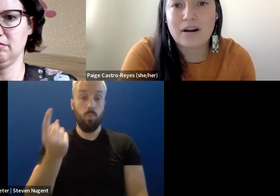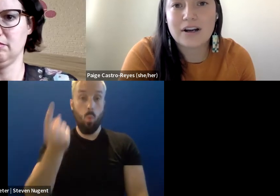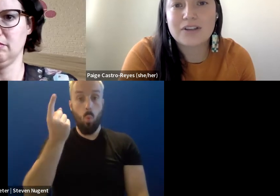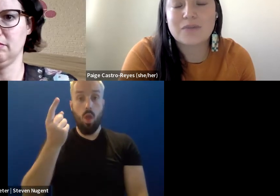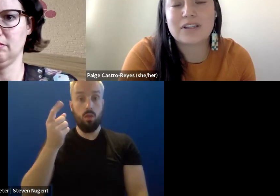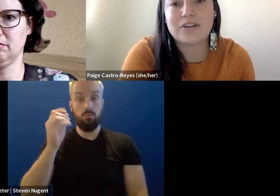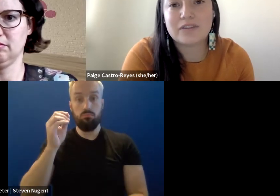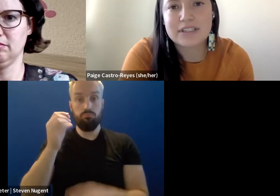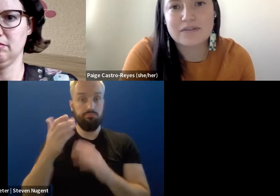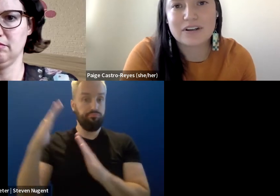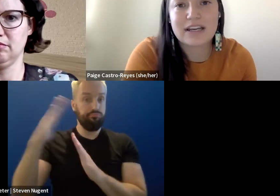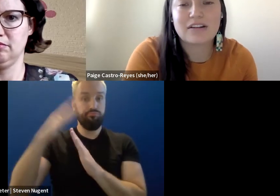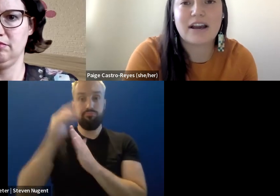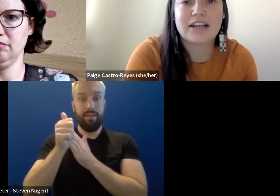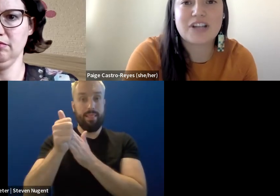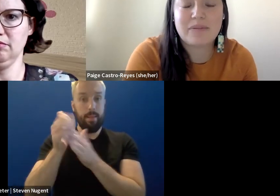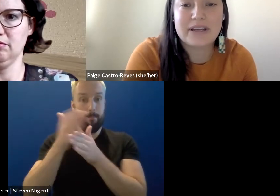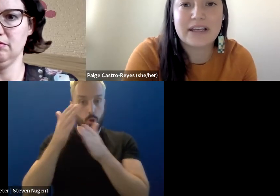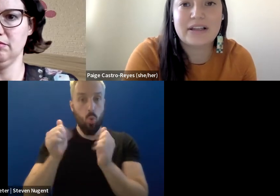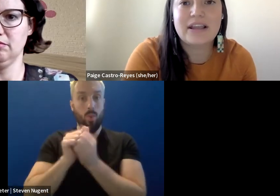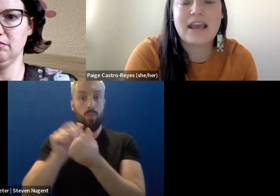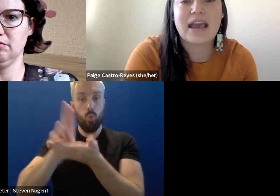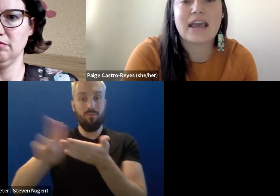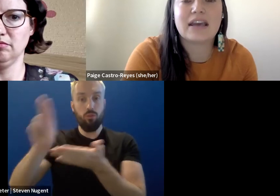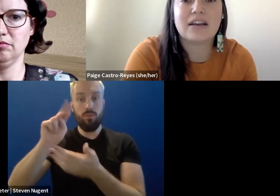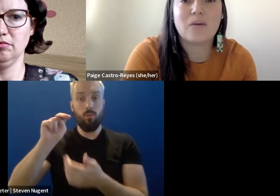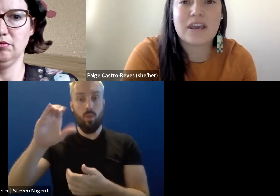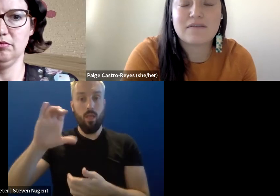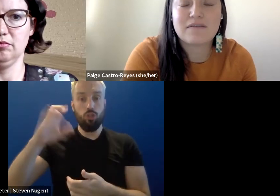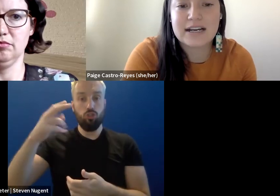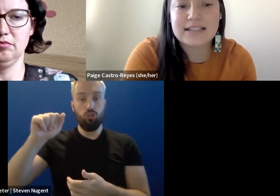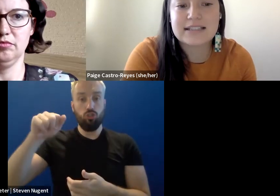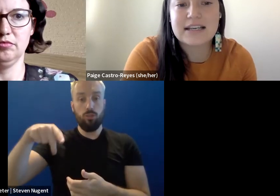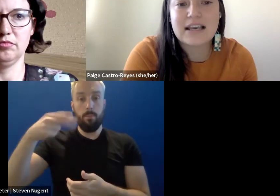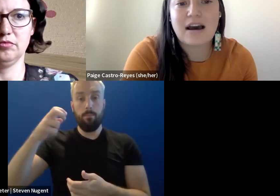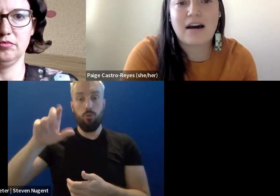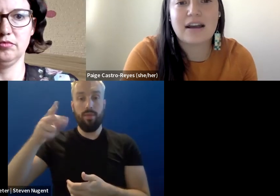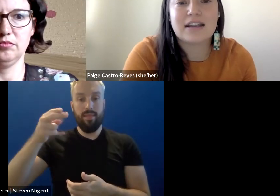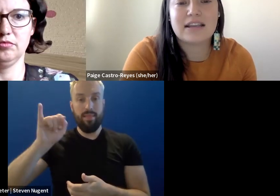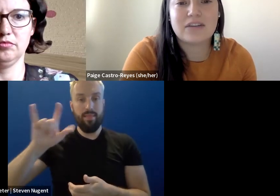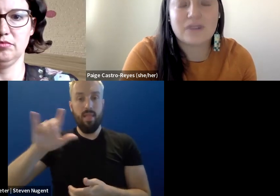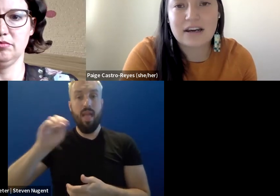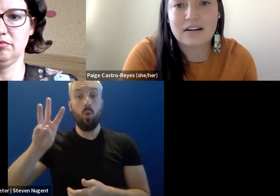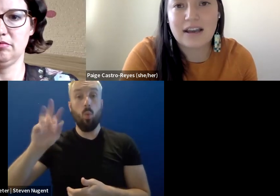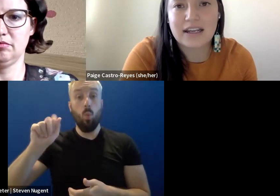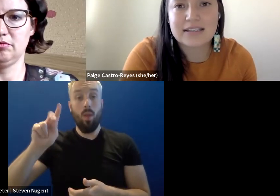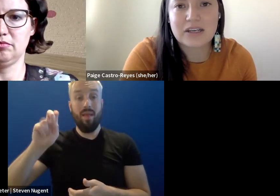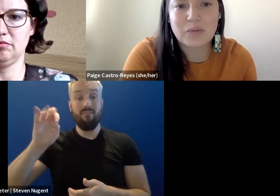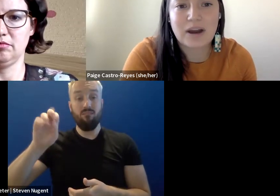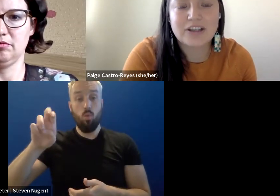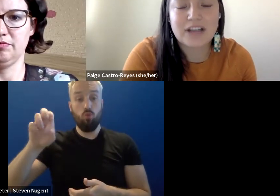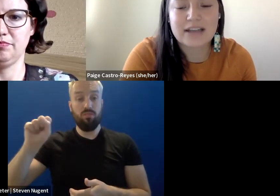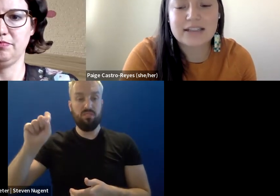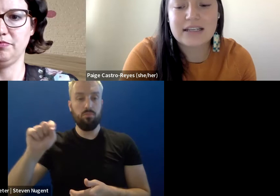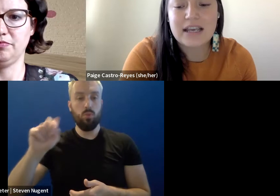leading partners with the University of North Carolina, Chapel Hill and Wake Forest on the North Carolina